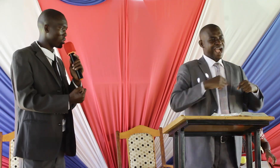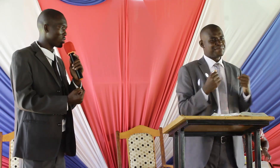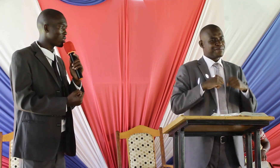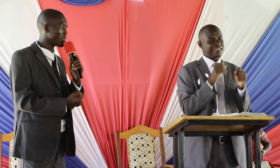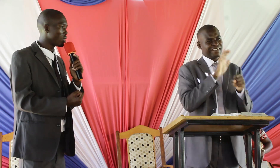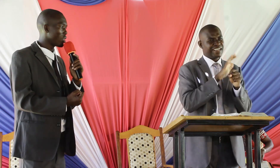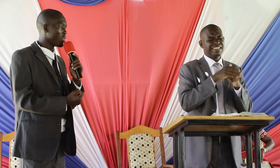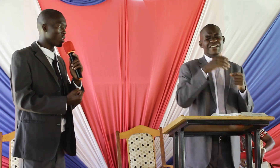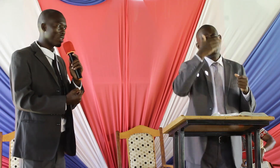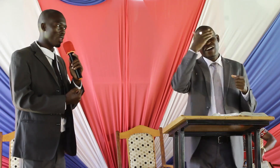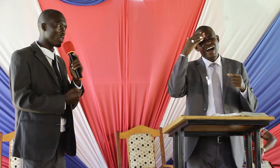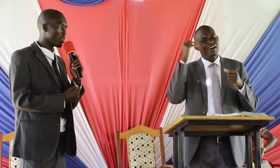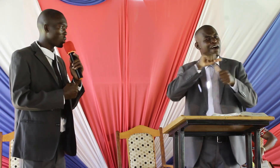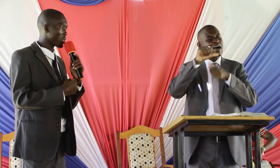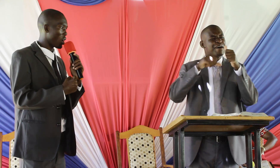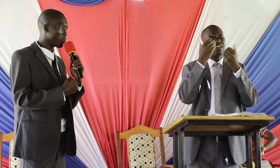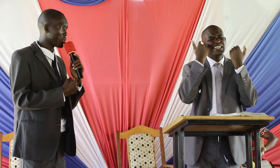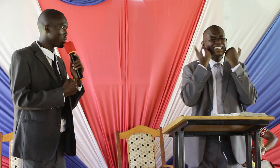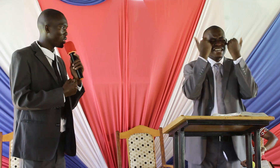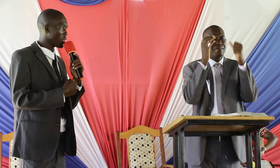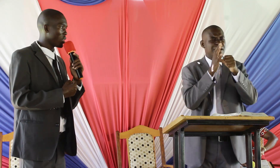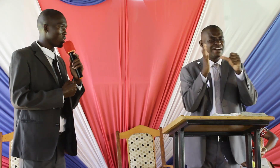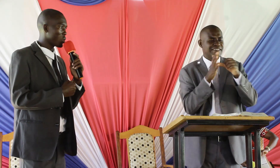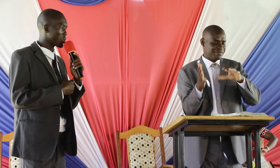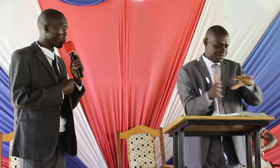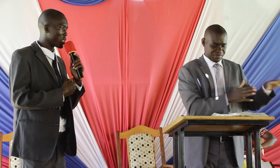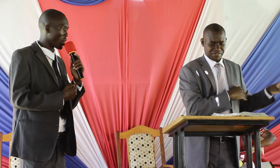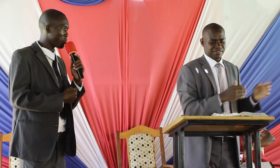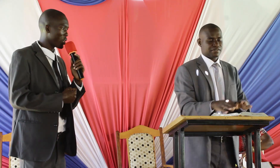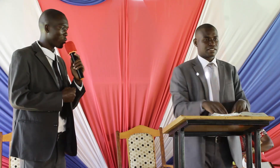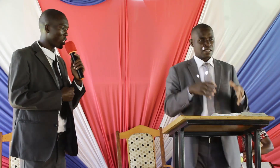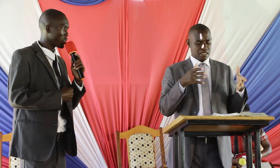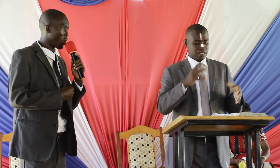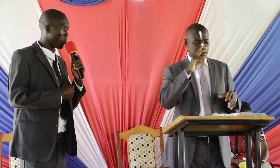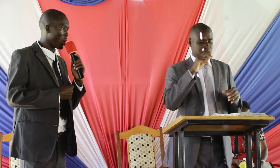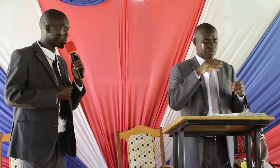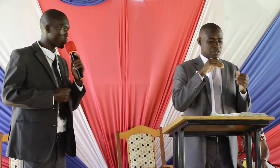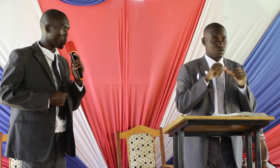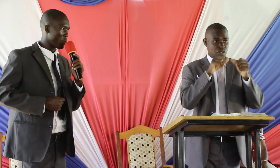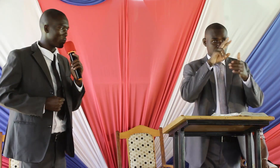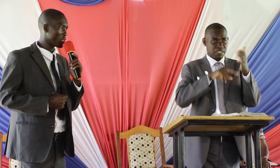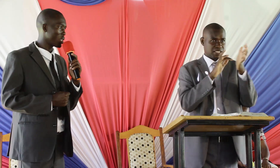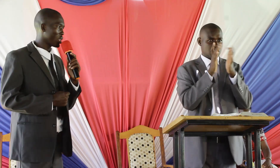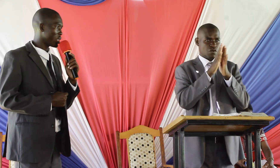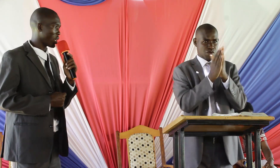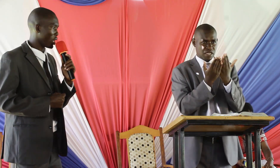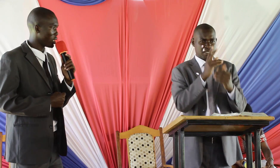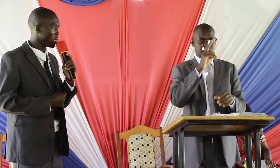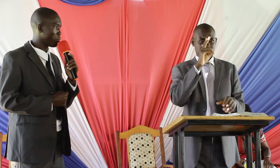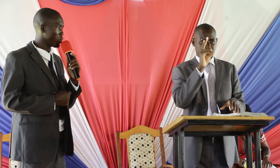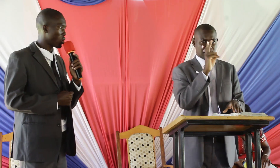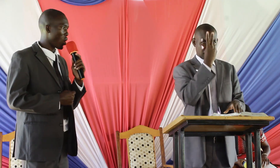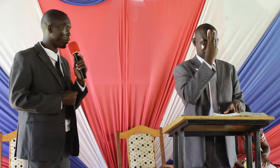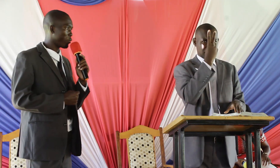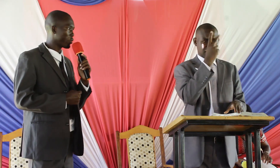son. Then he was happy. He was so much happy and forget all about his problems that he had. In